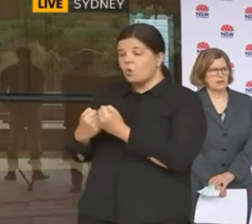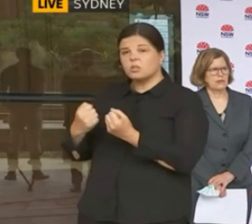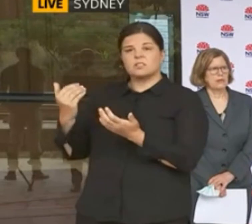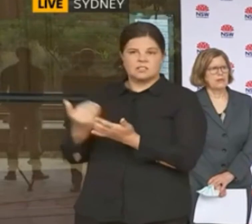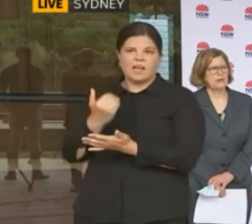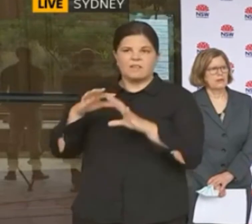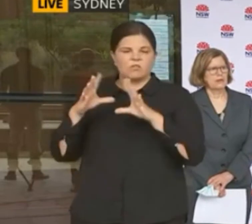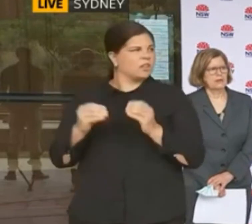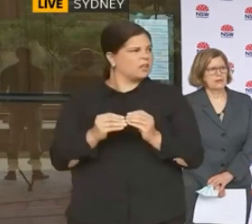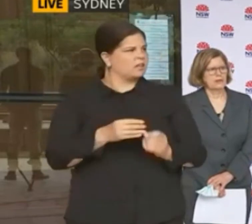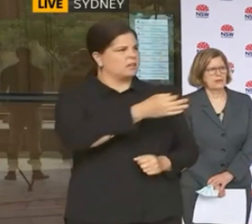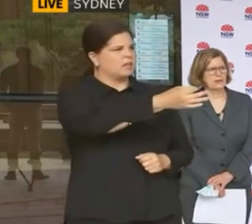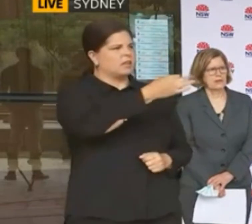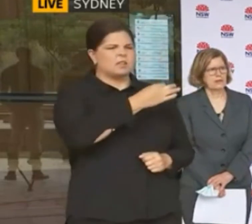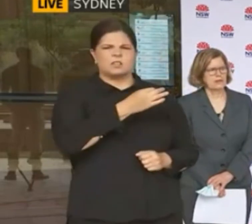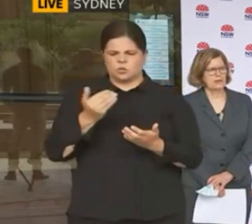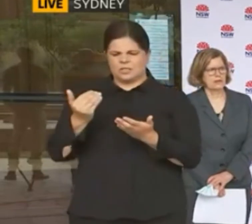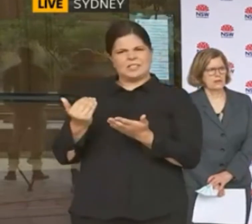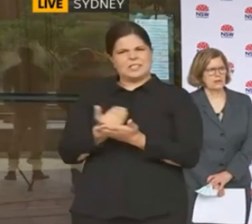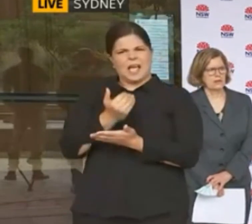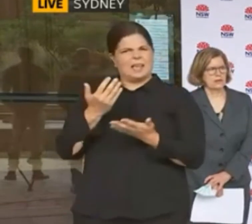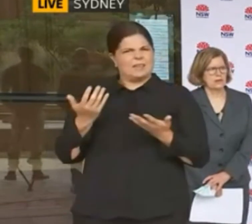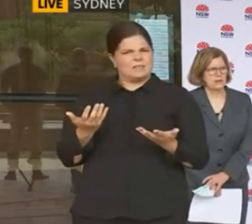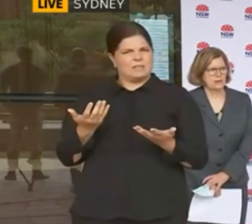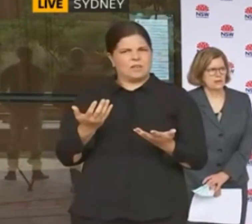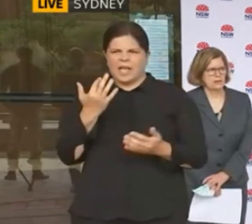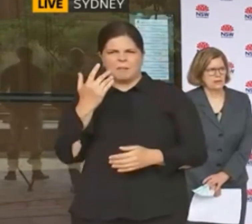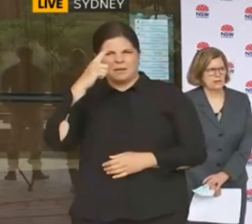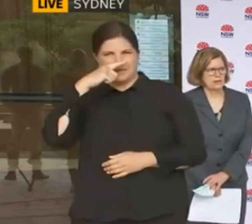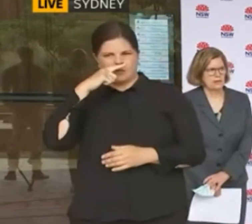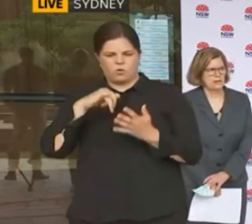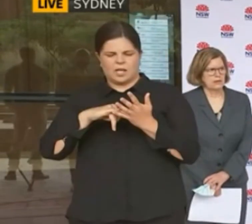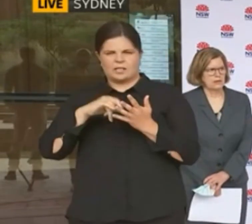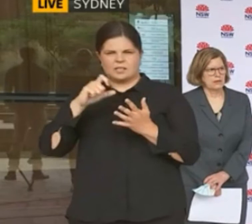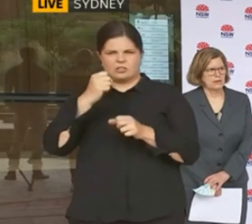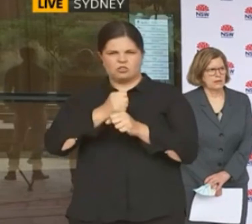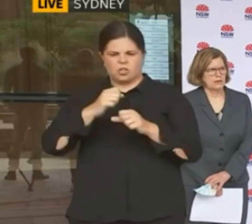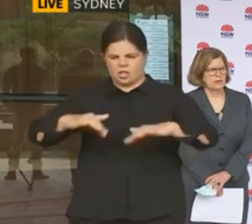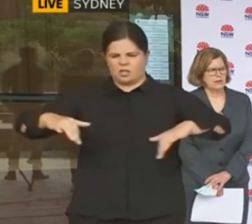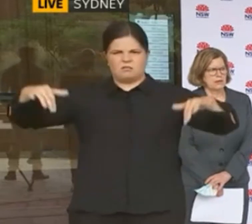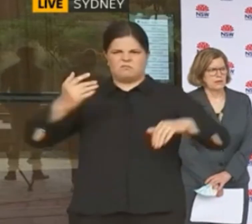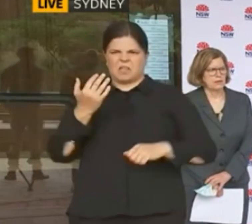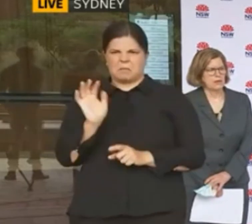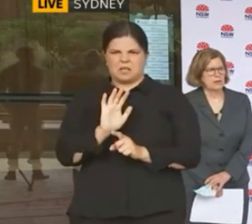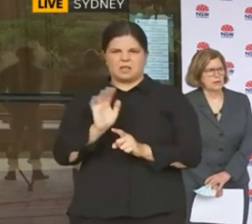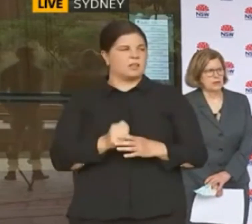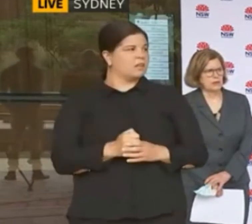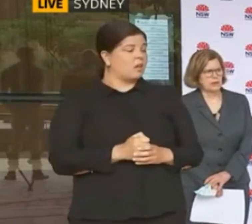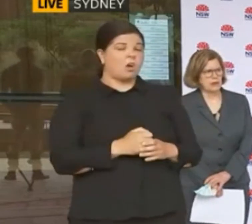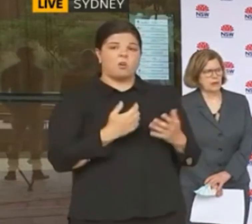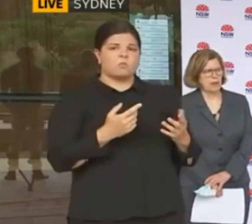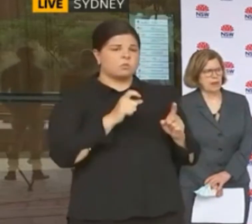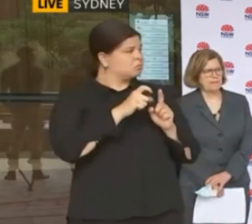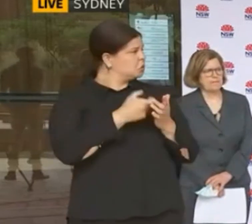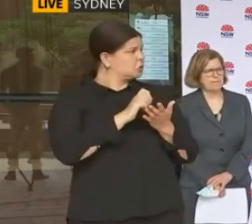best available. How many people would you envisage doing this? The advice, and I don't think Dr. Chant minds